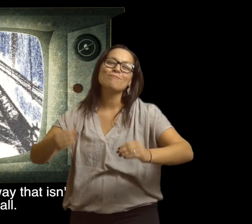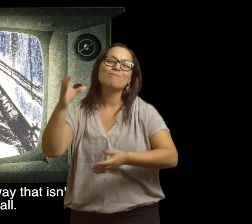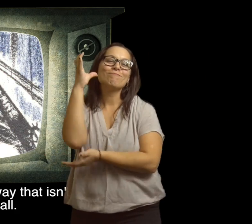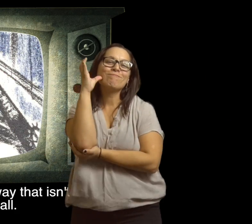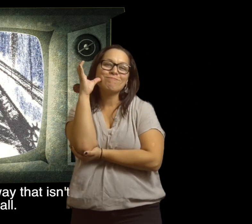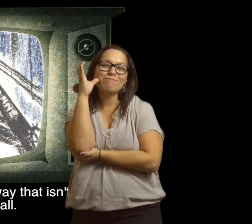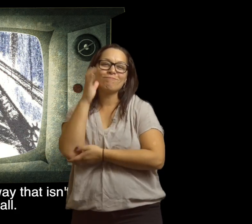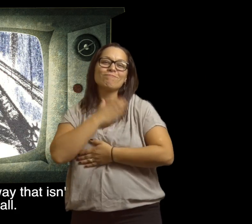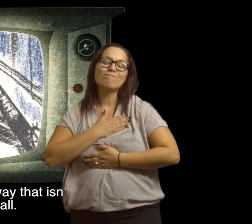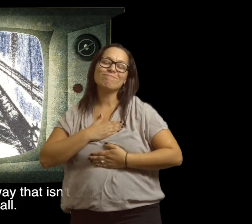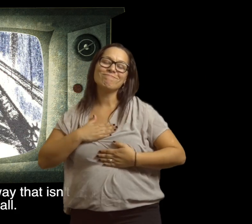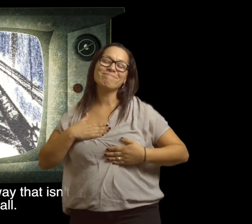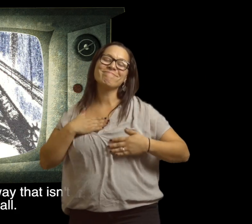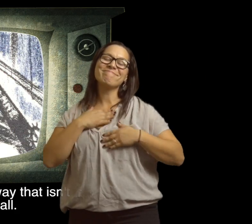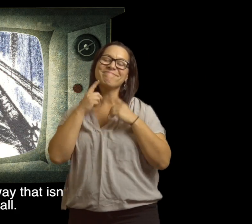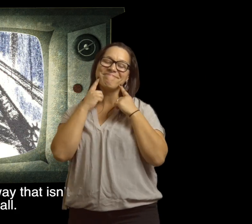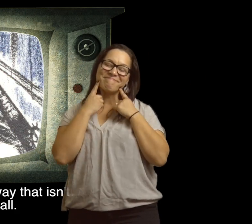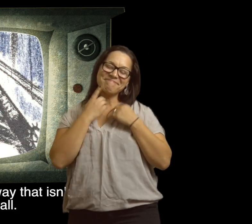that isn't mean at all.